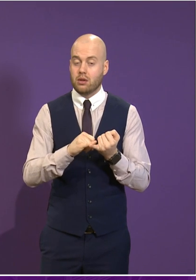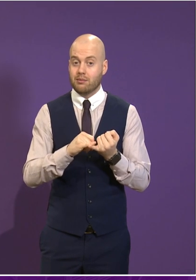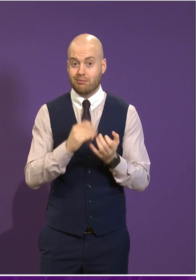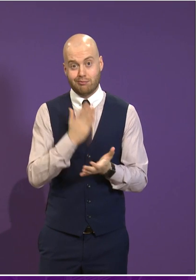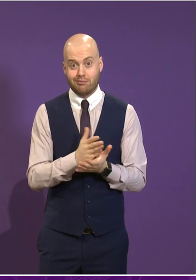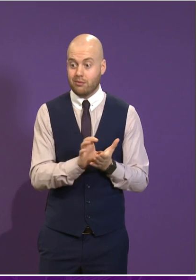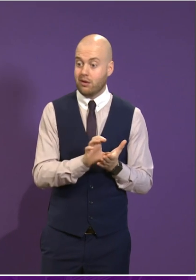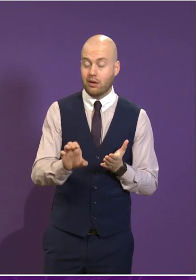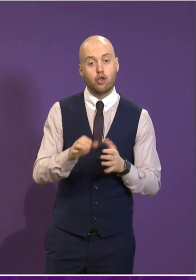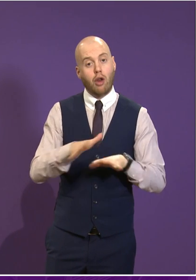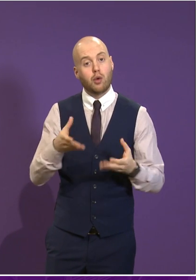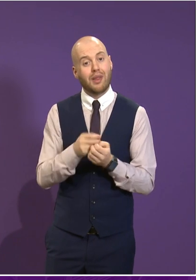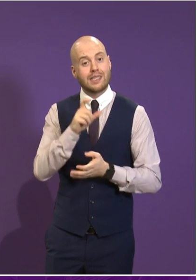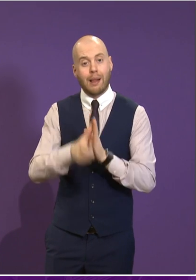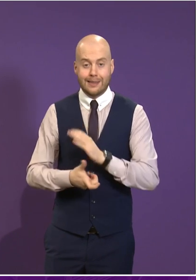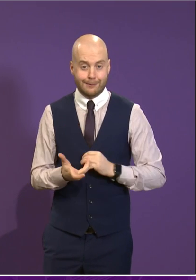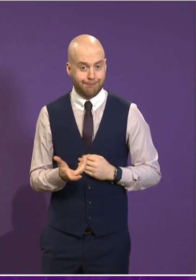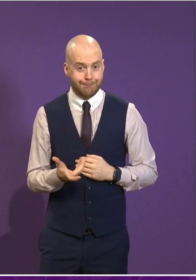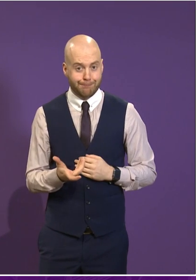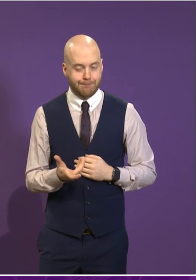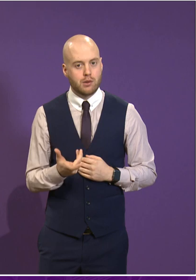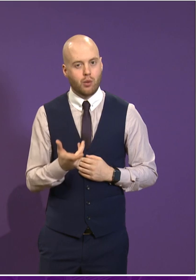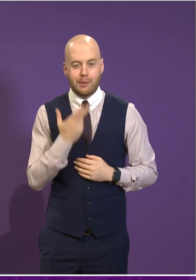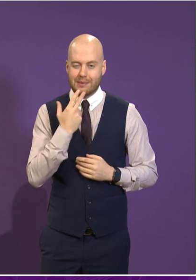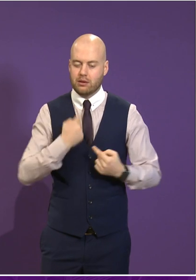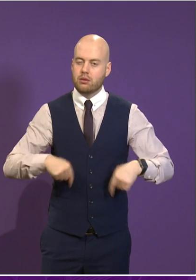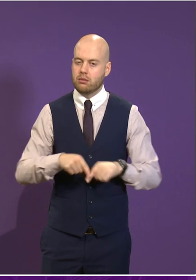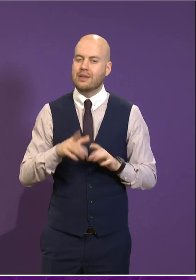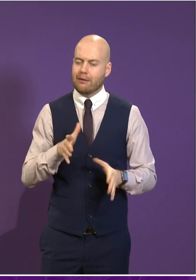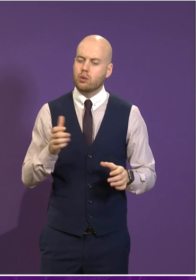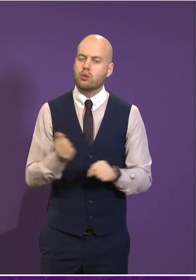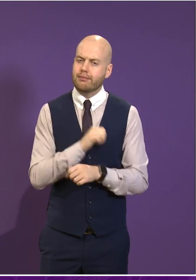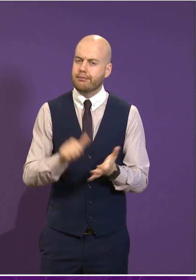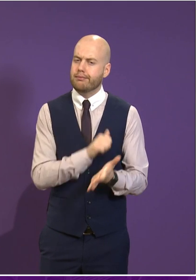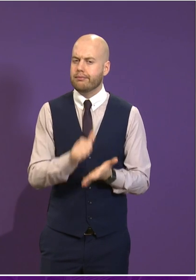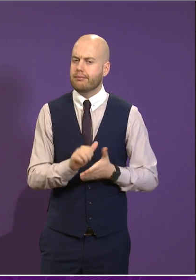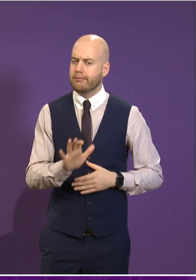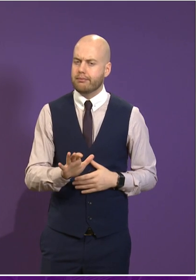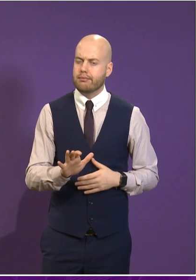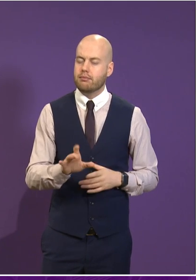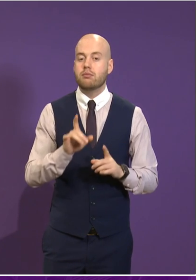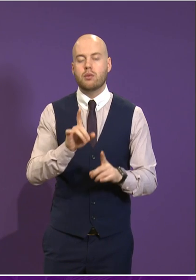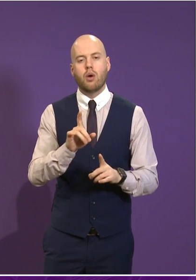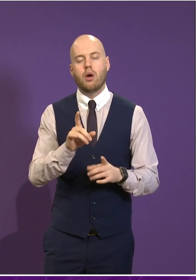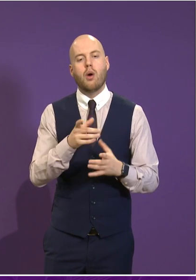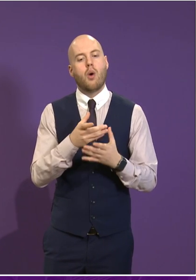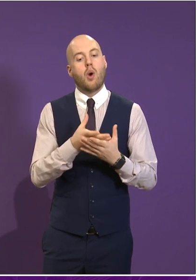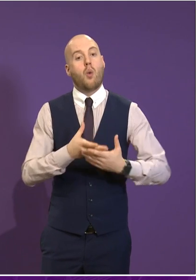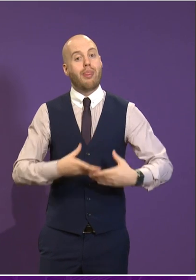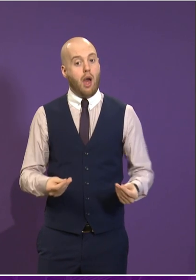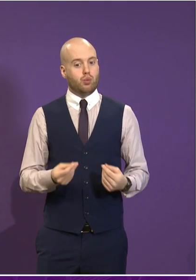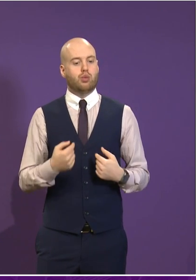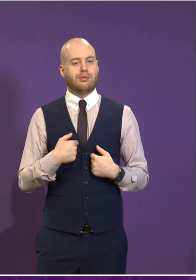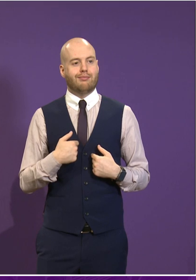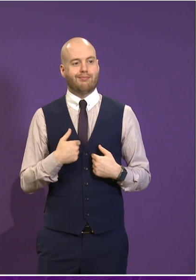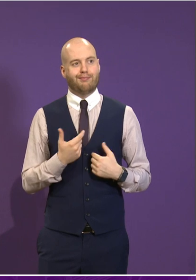disabilities. I think we still have a way to make up on that regard. Can you, without obviously wanting to preempt the